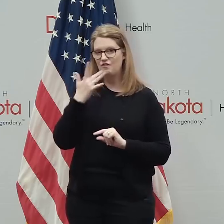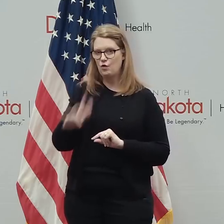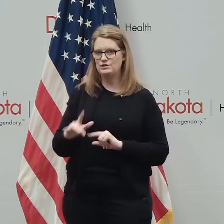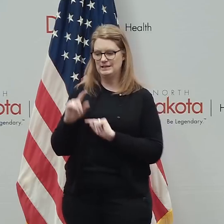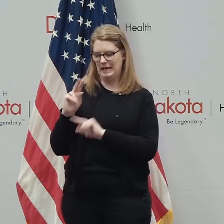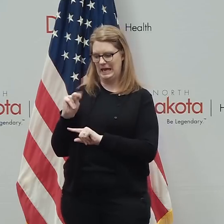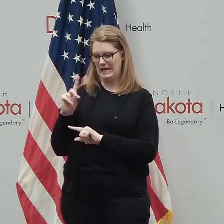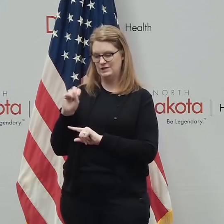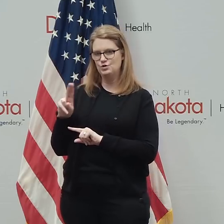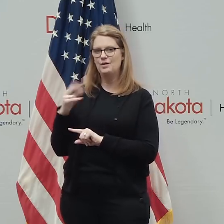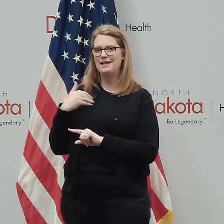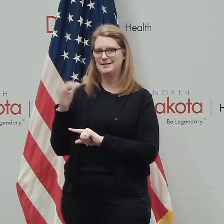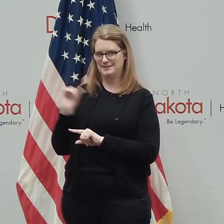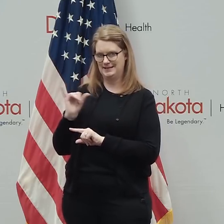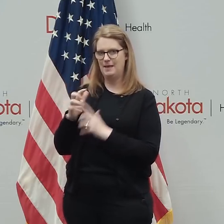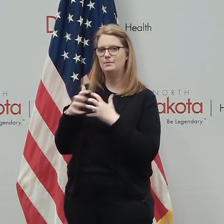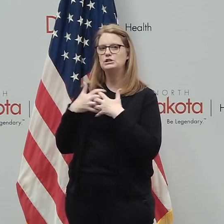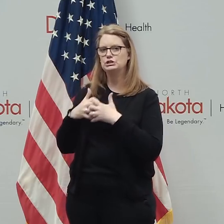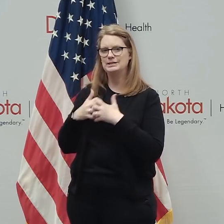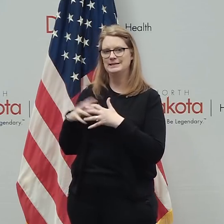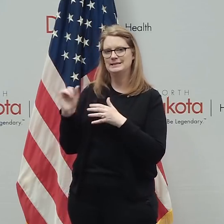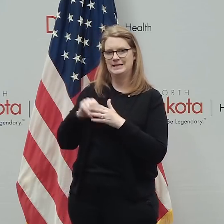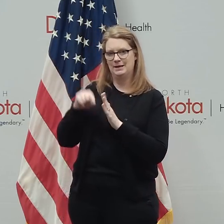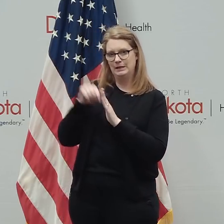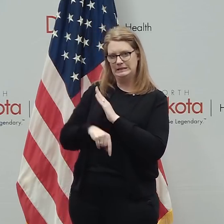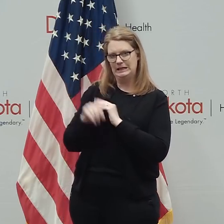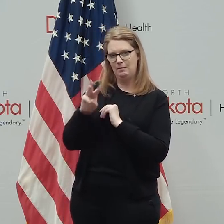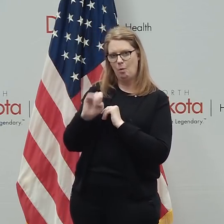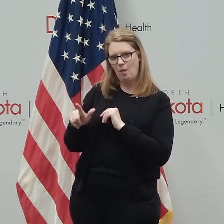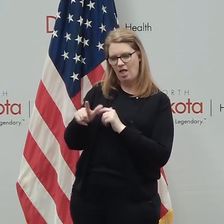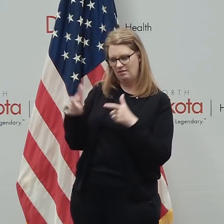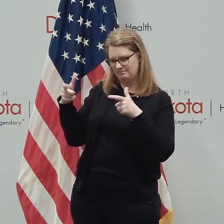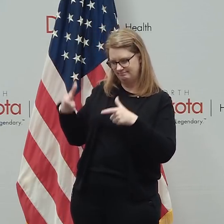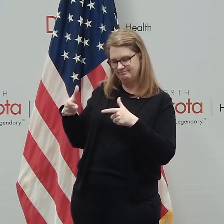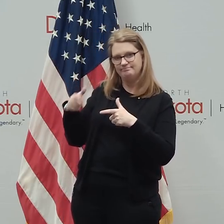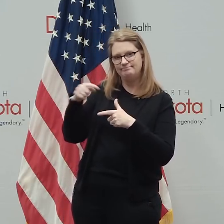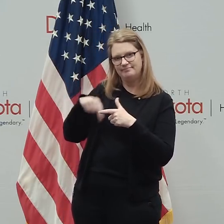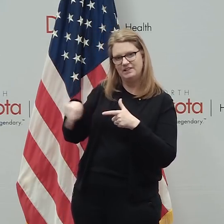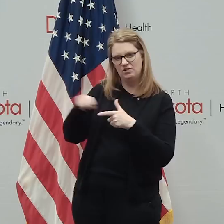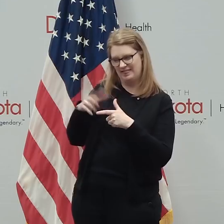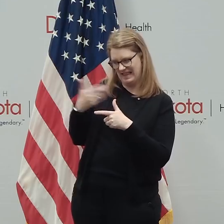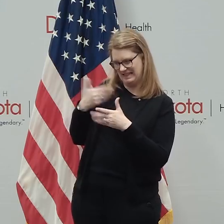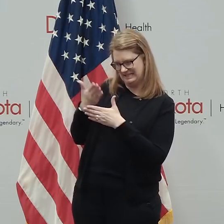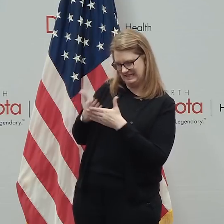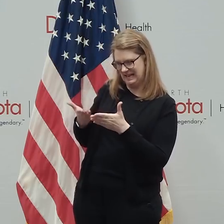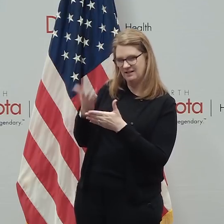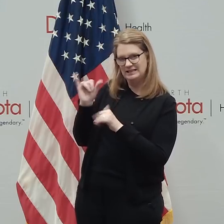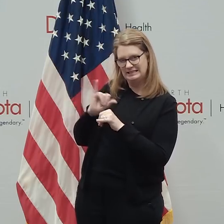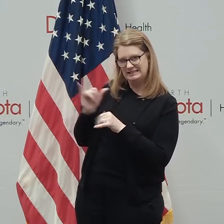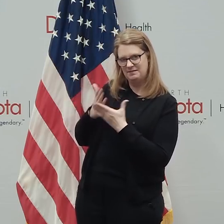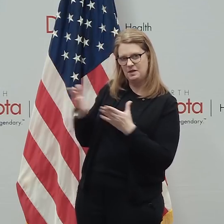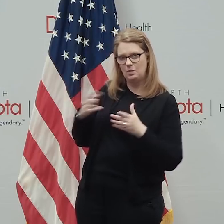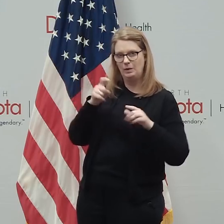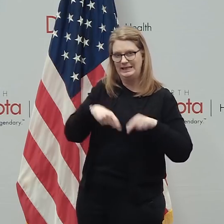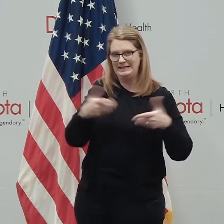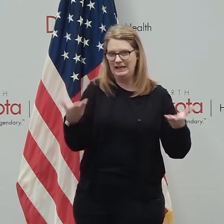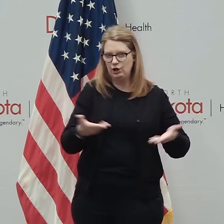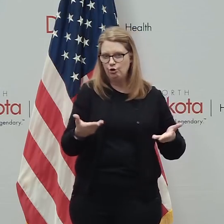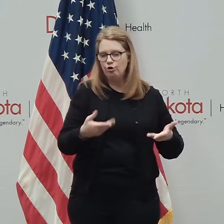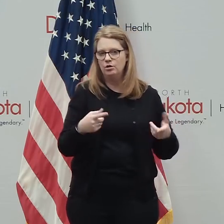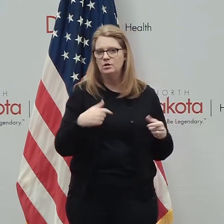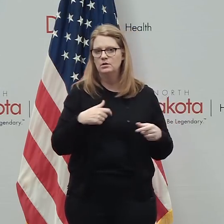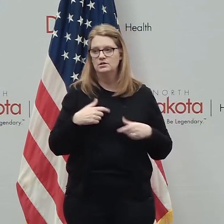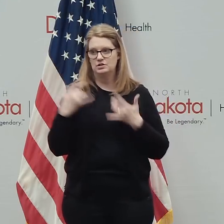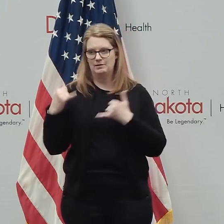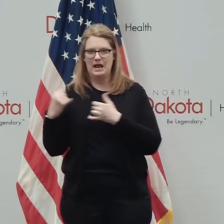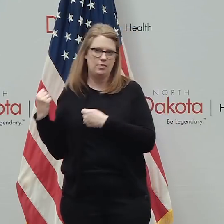the same machine and the same deep well components that we were missing here, that we were able to get. I'm sure on their way